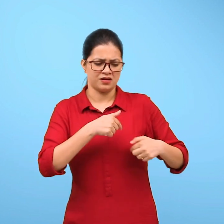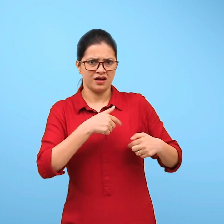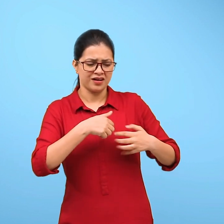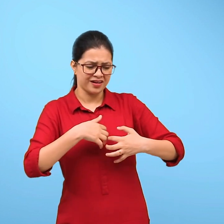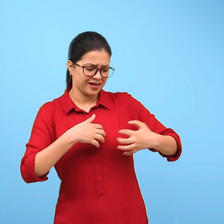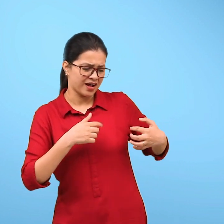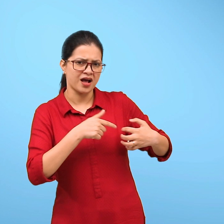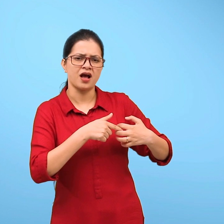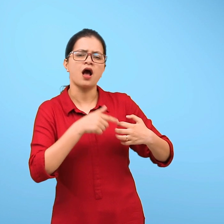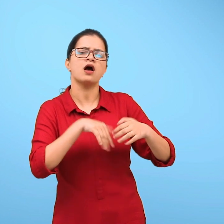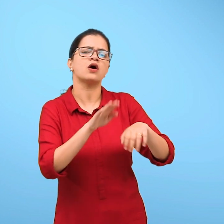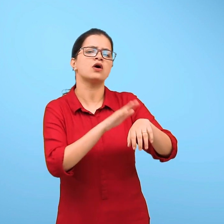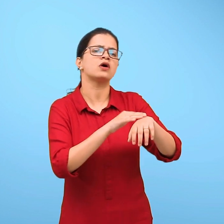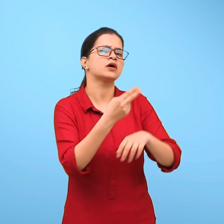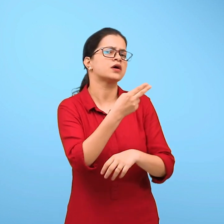This is called the rib cage.